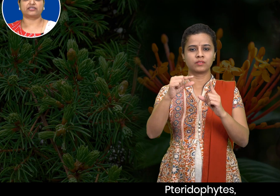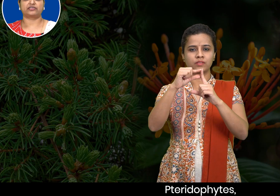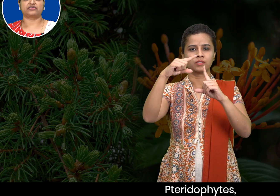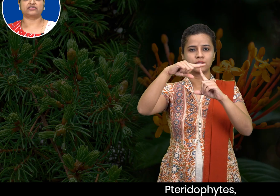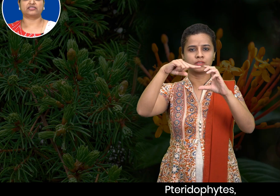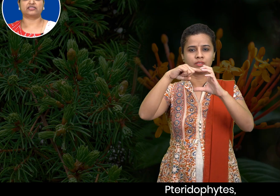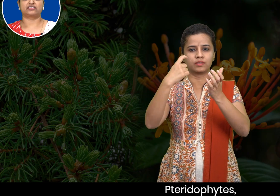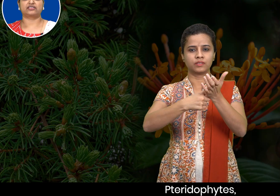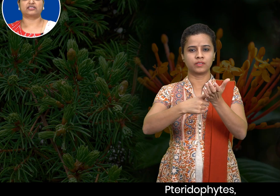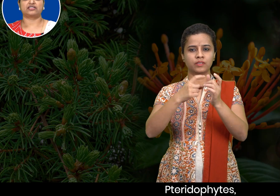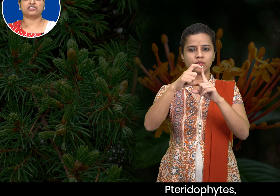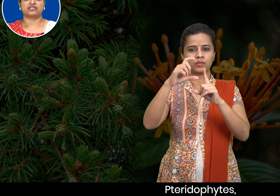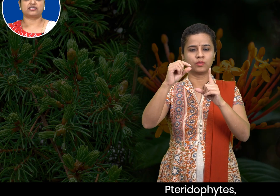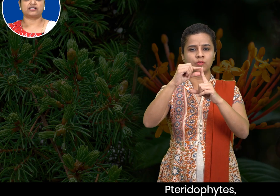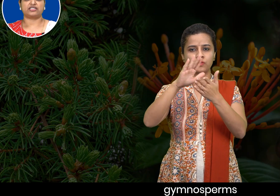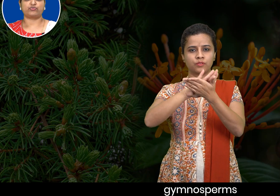pteridophytes,